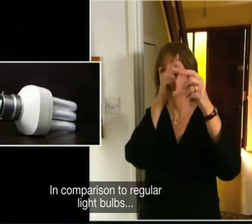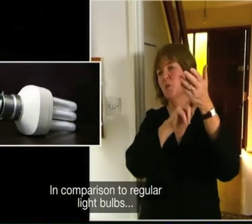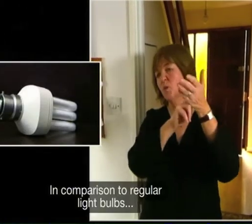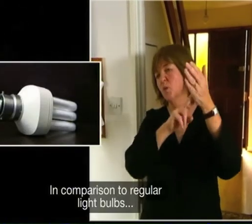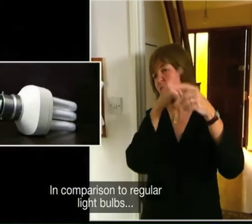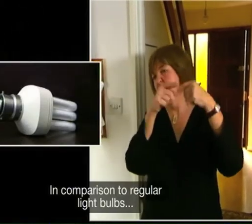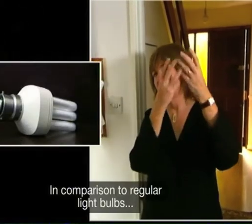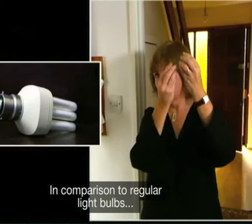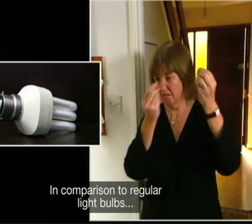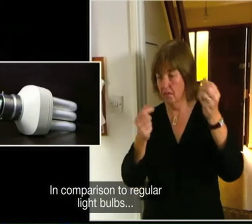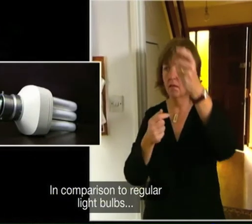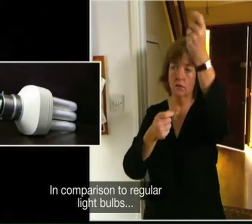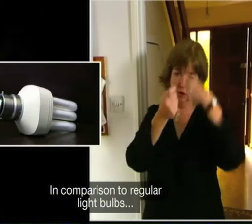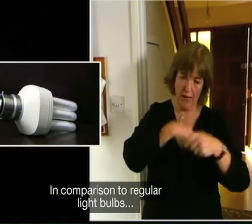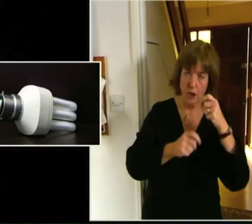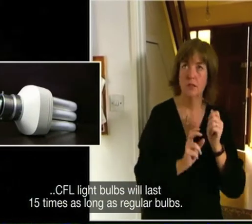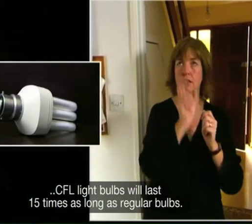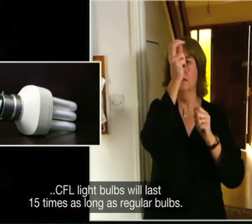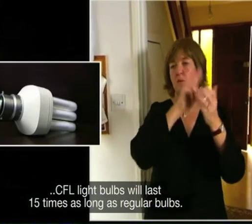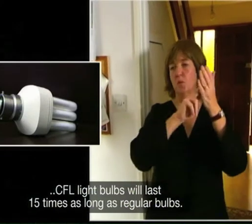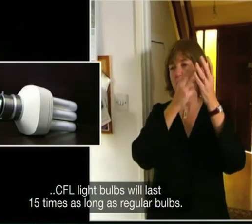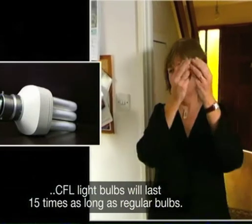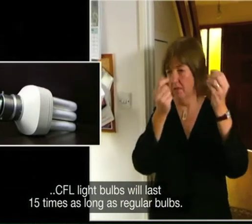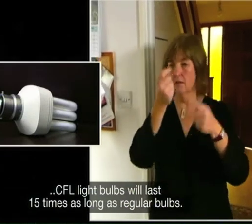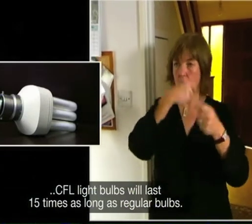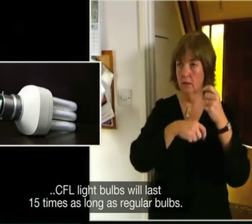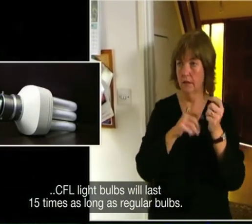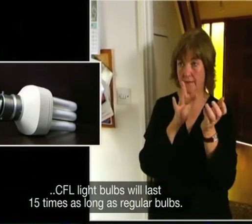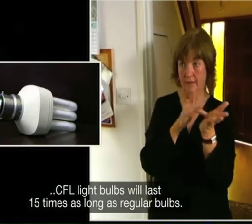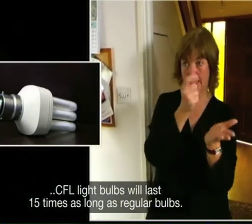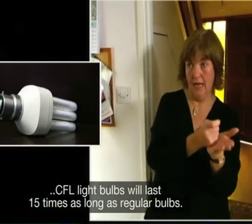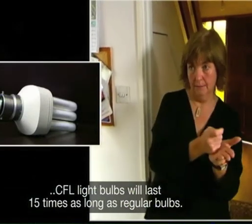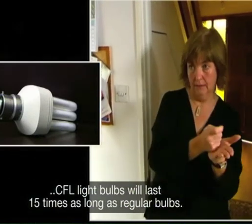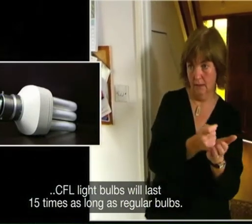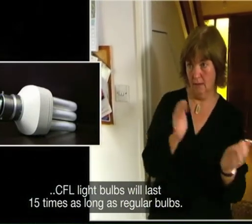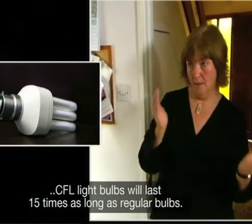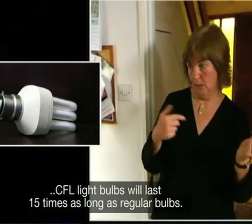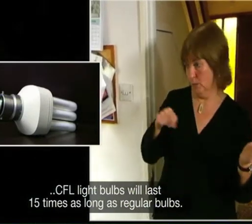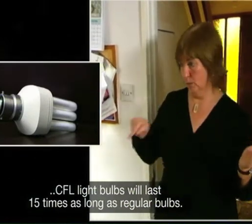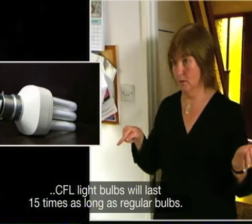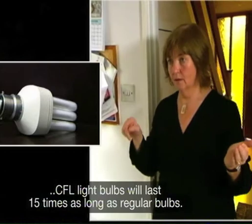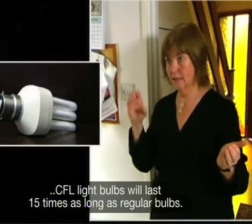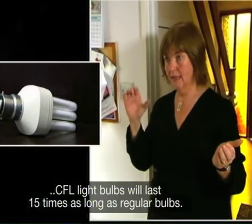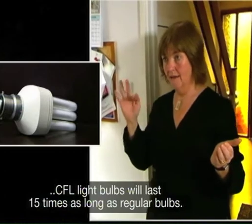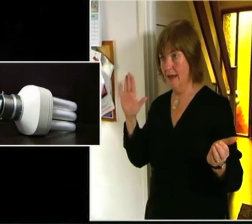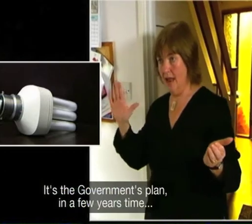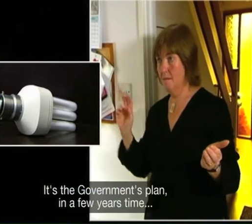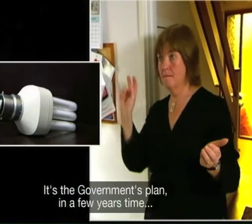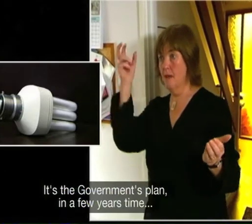In comparison to regular light bulbs, CFL light bulbs will last 15 times as long as regular bulbs. It's the